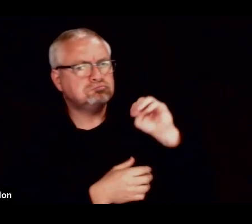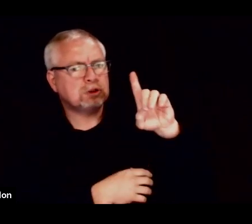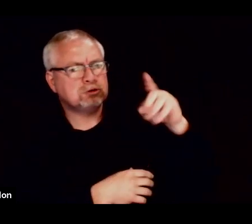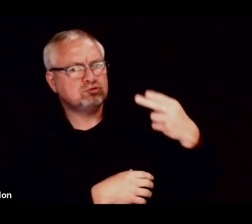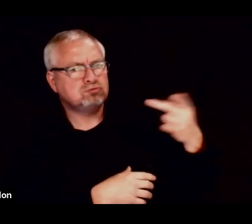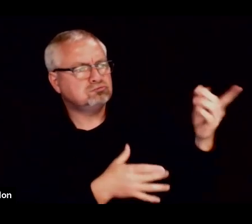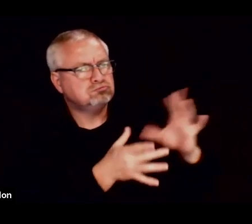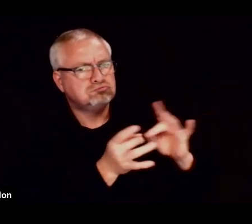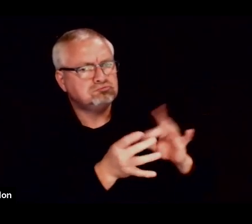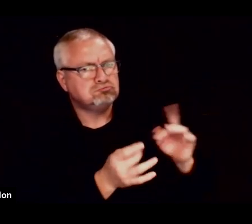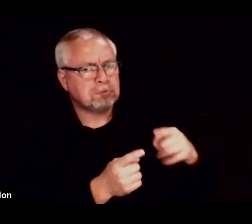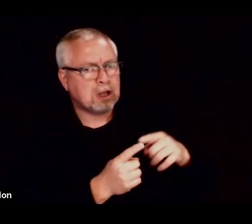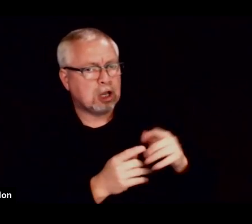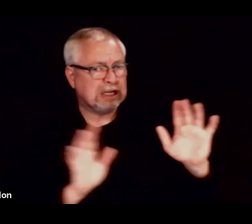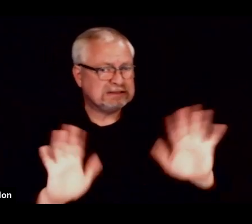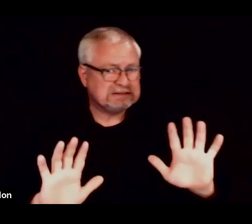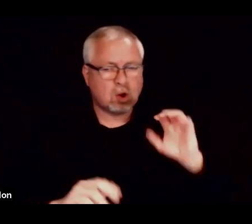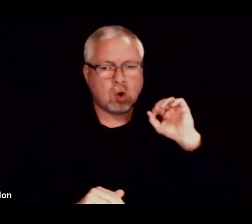I know that